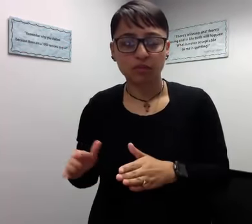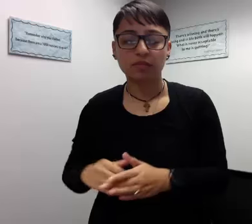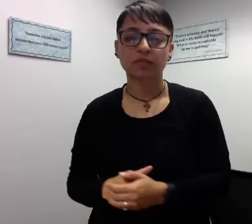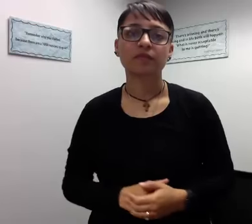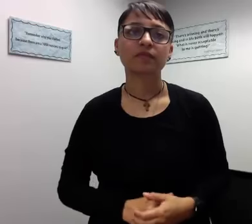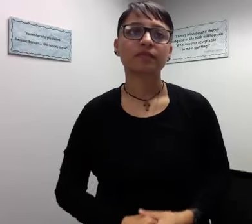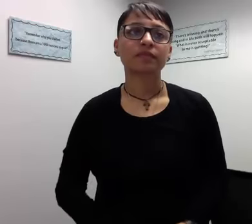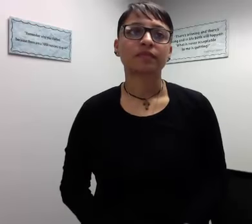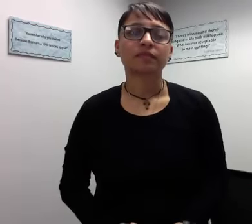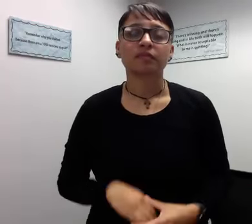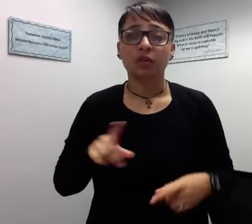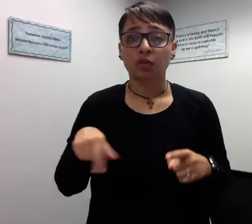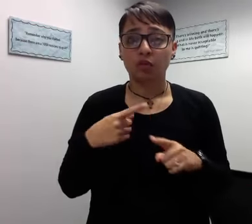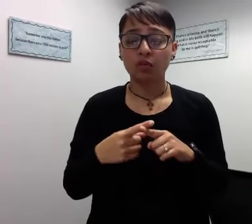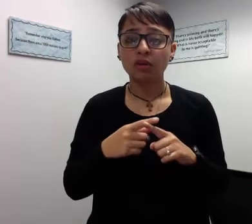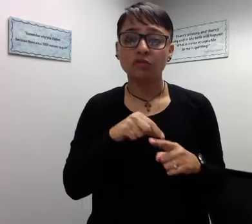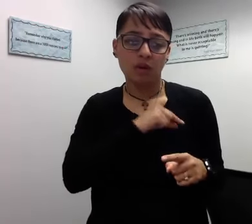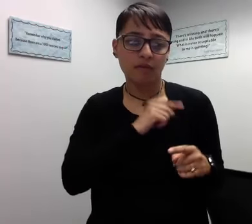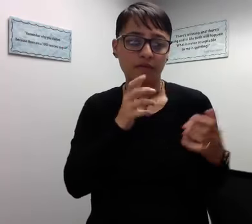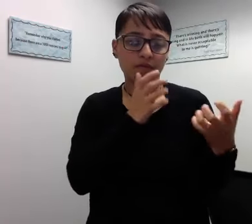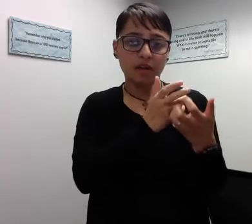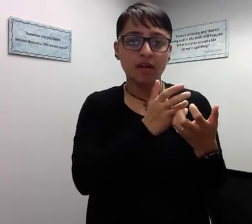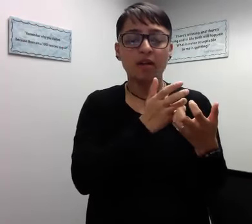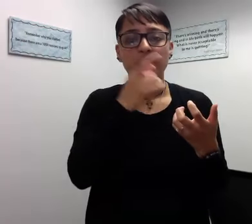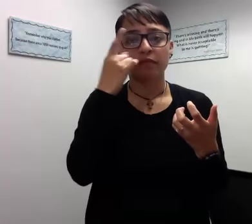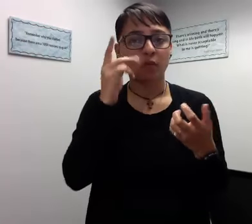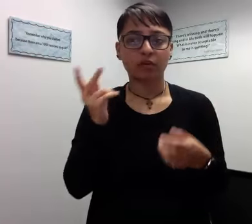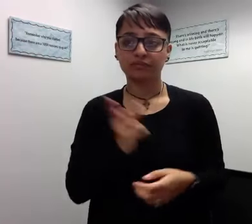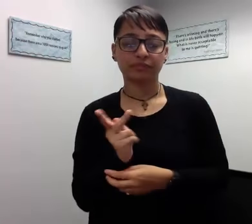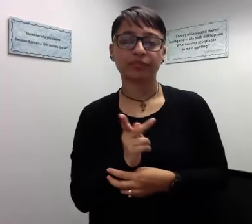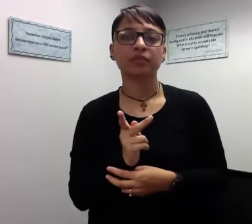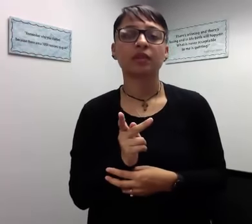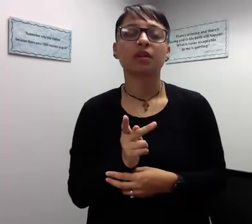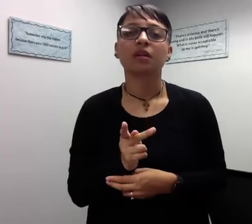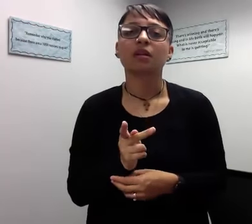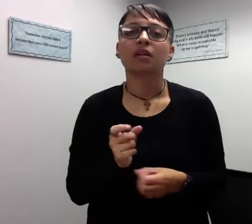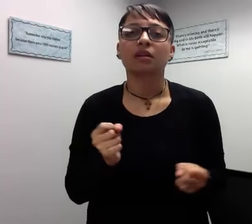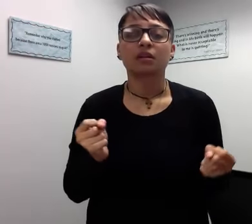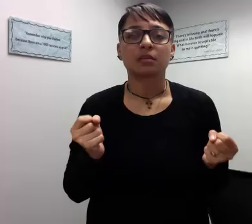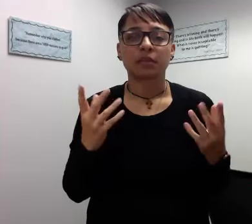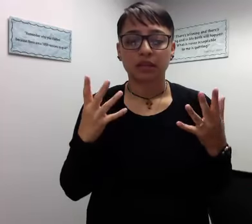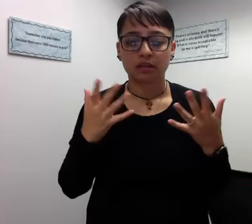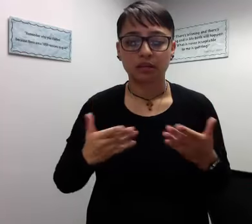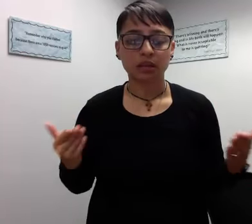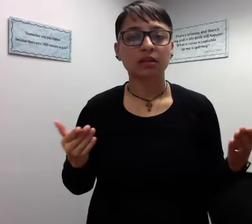an IEP or 504 plan, there are a number of things that can provide for your child. It can